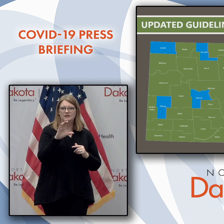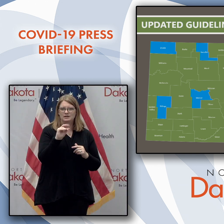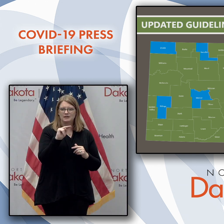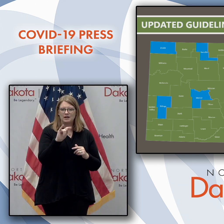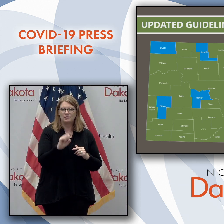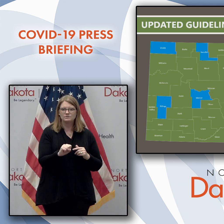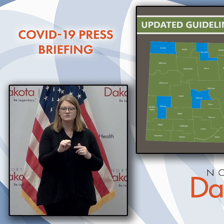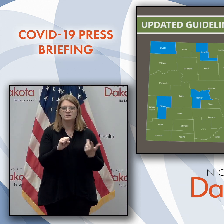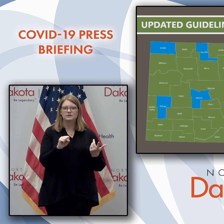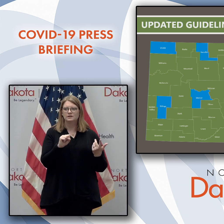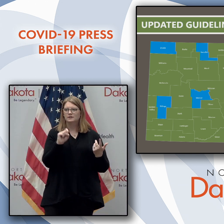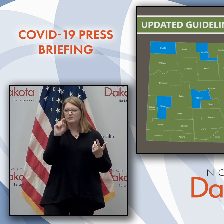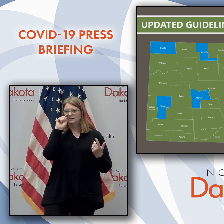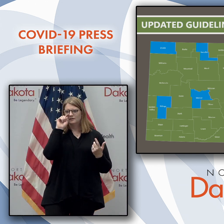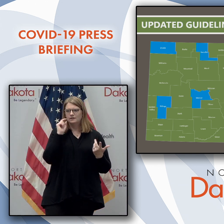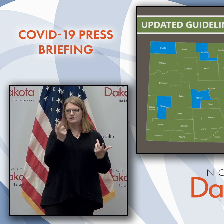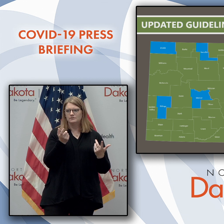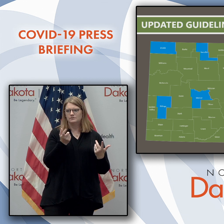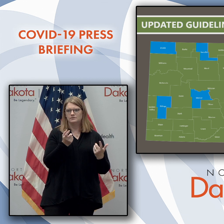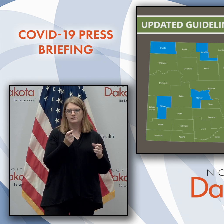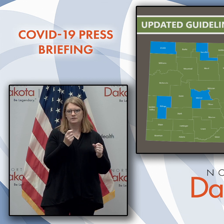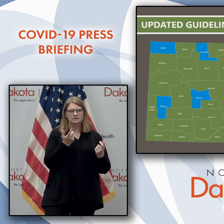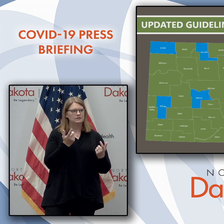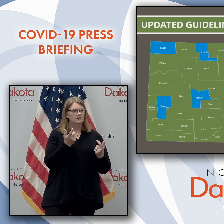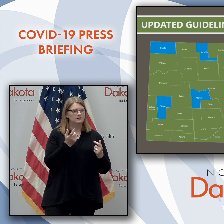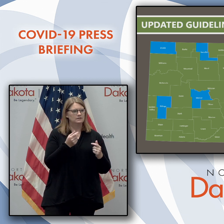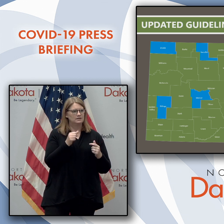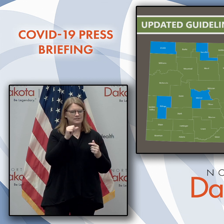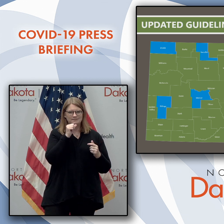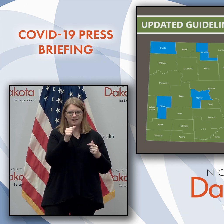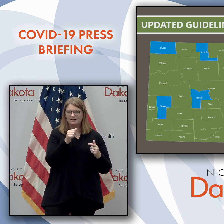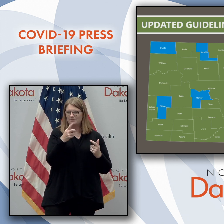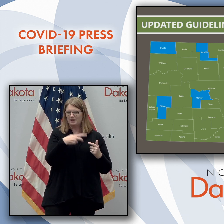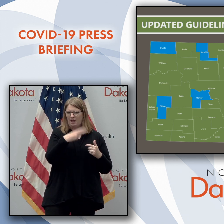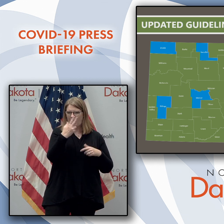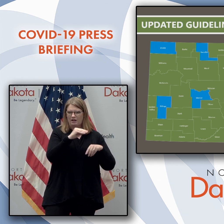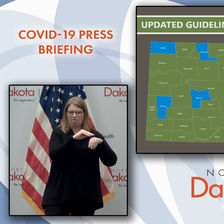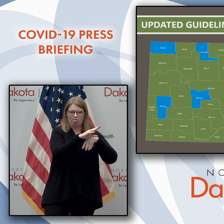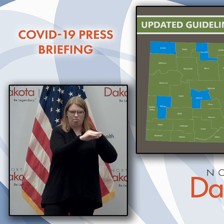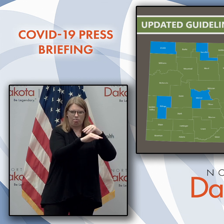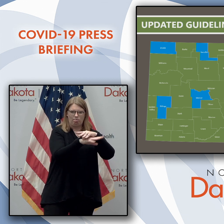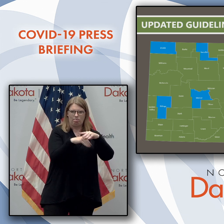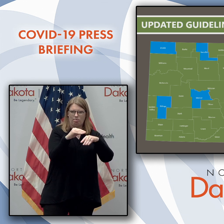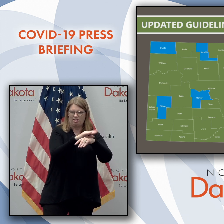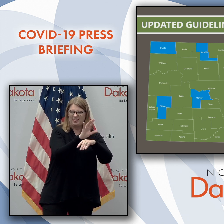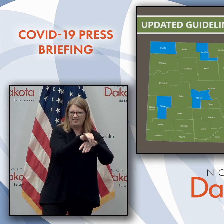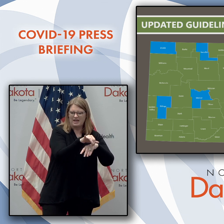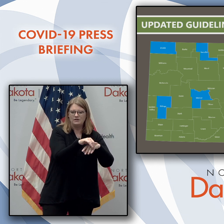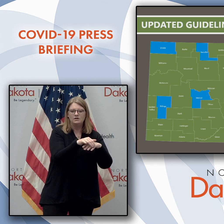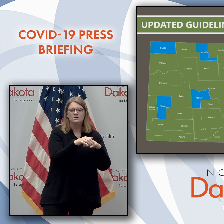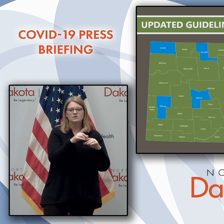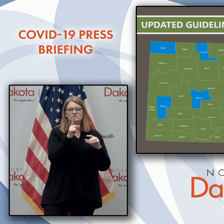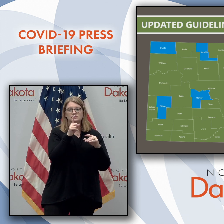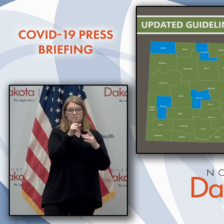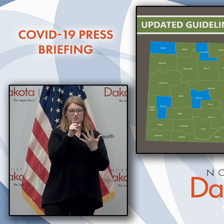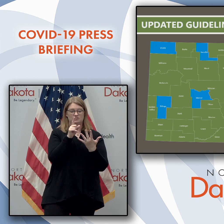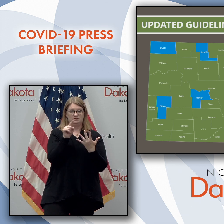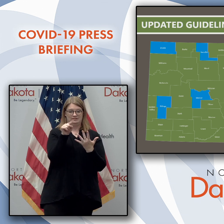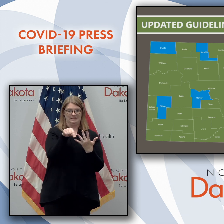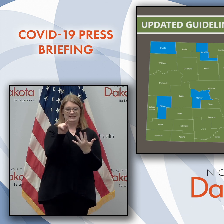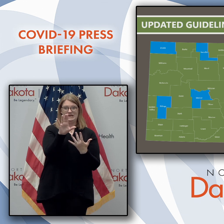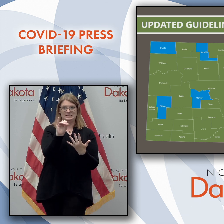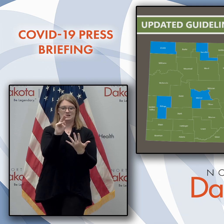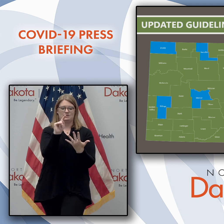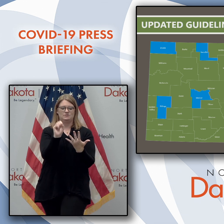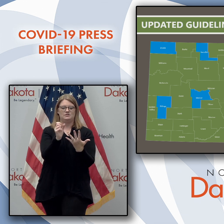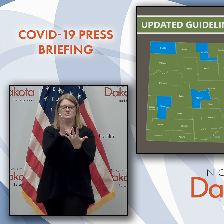cases, and unlikely that they're going to be in a high transmission risk. And so these guys are moving down to the what we call